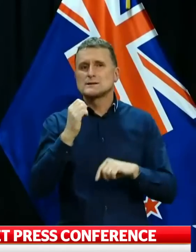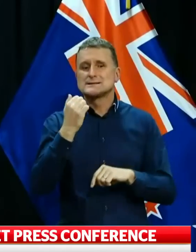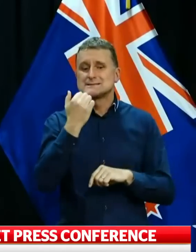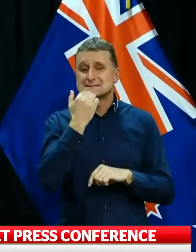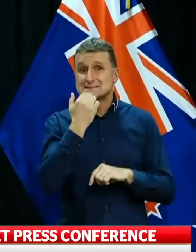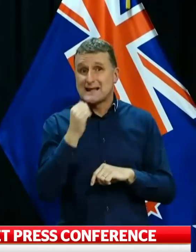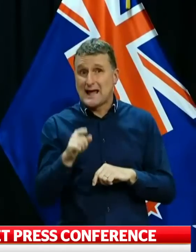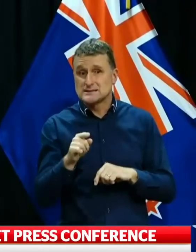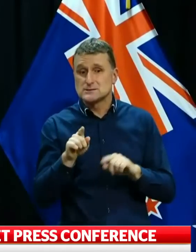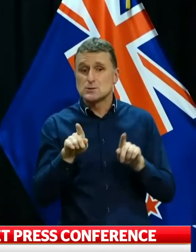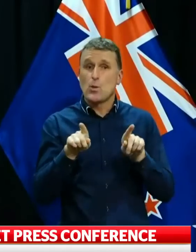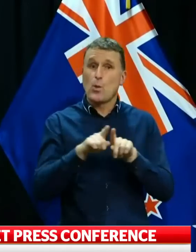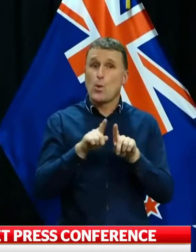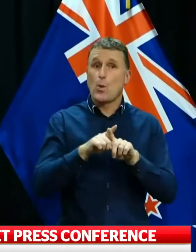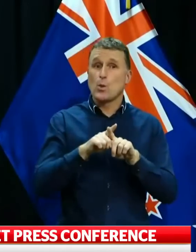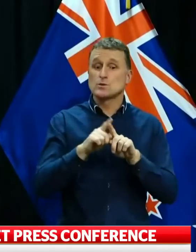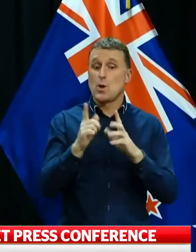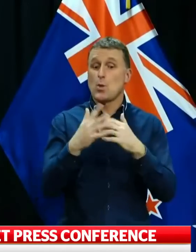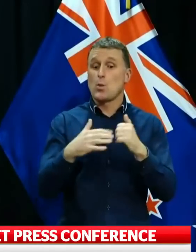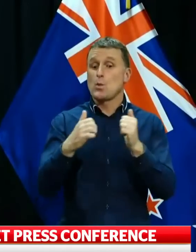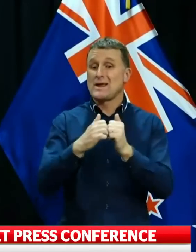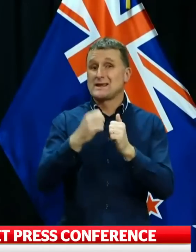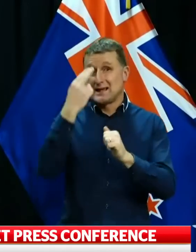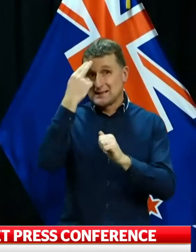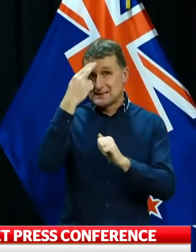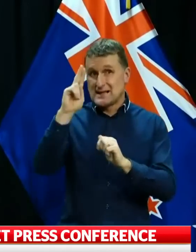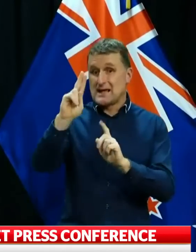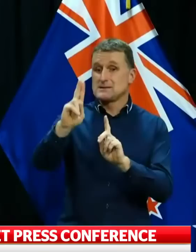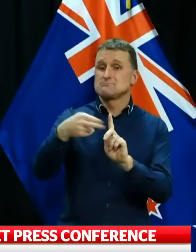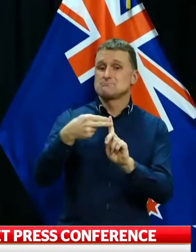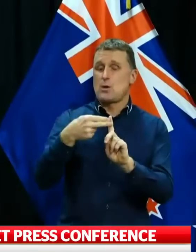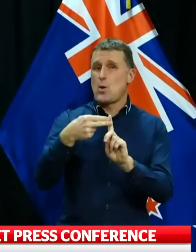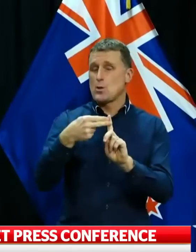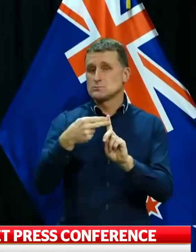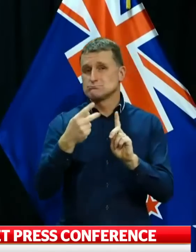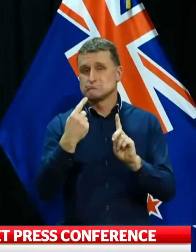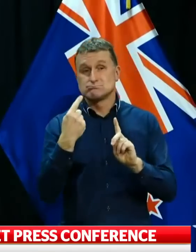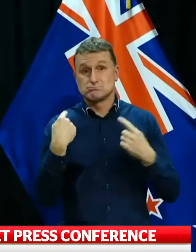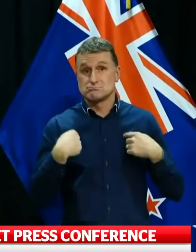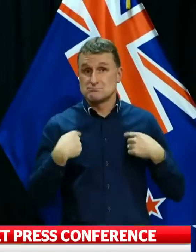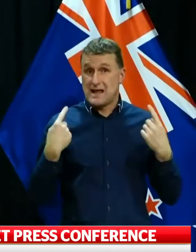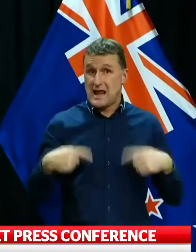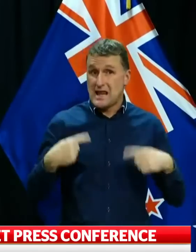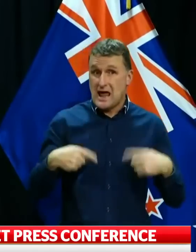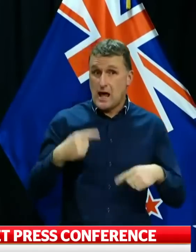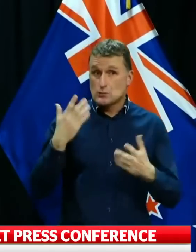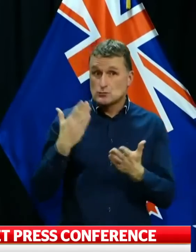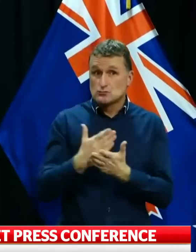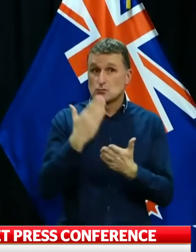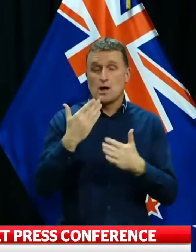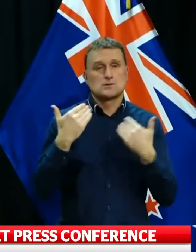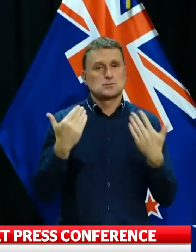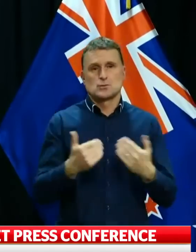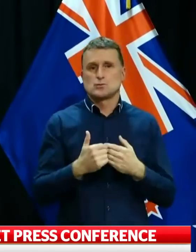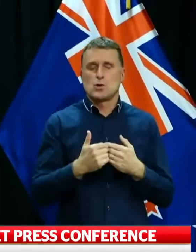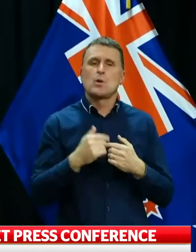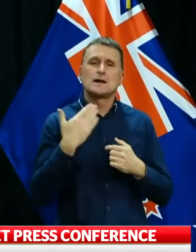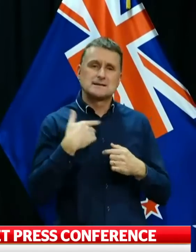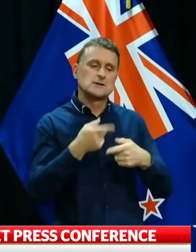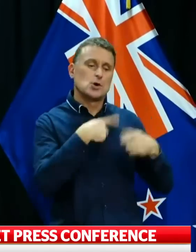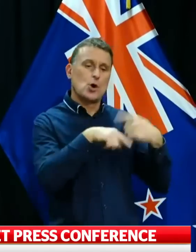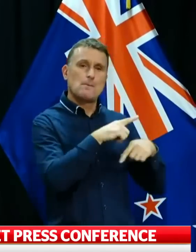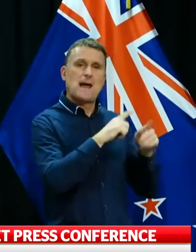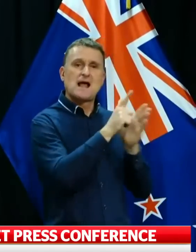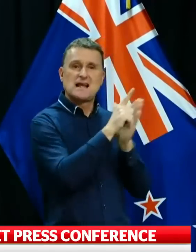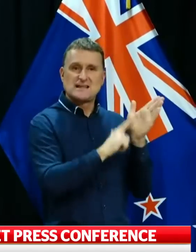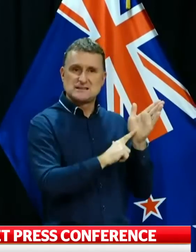rights of it, as it were. But as you can imagine, this isn't something that I've gone to the point of going and checking the legislation on, because